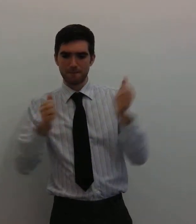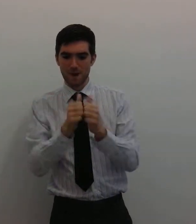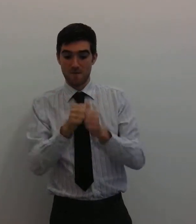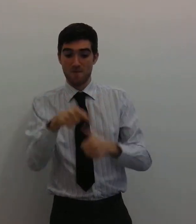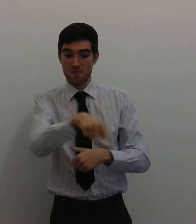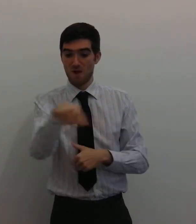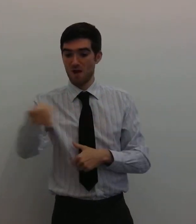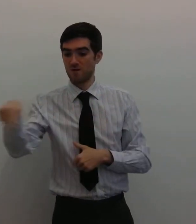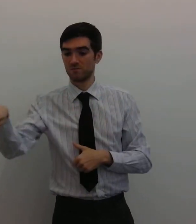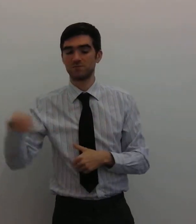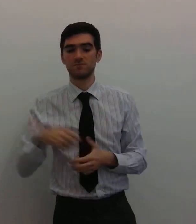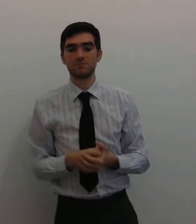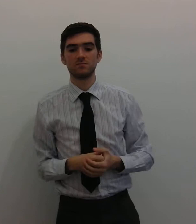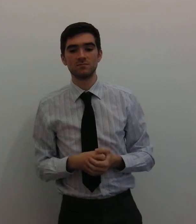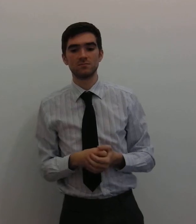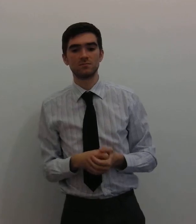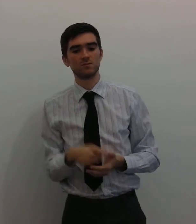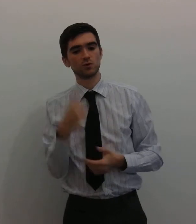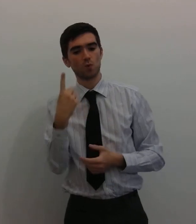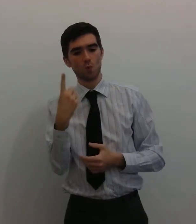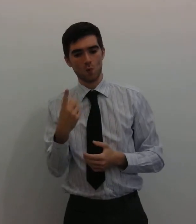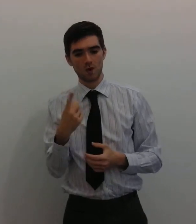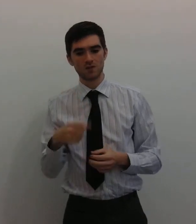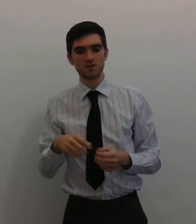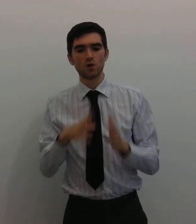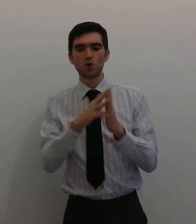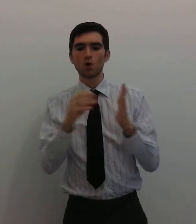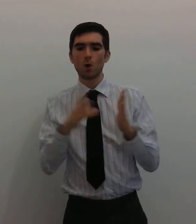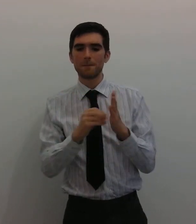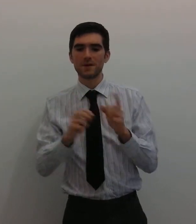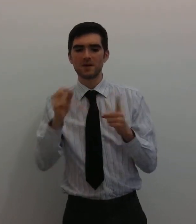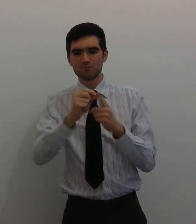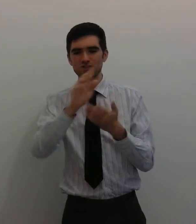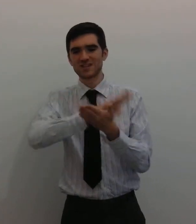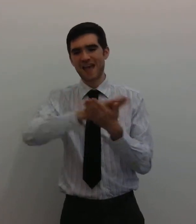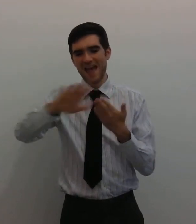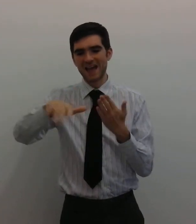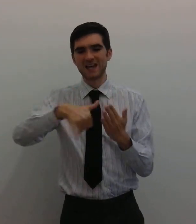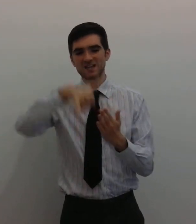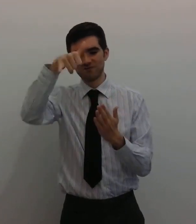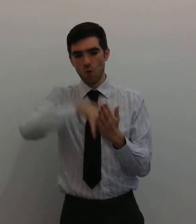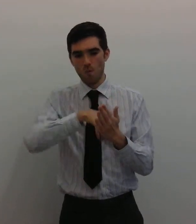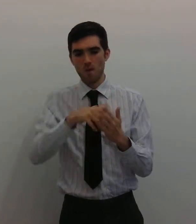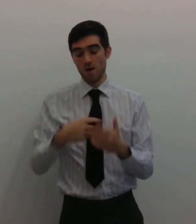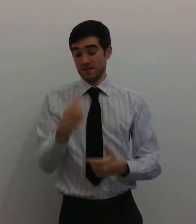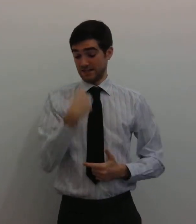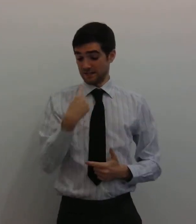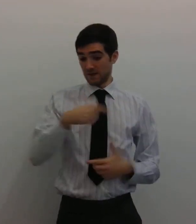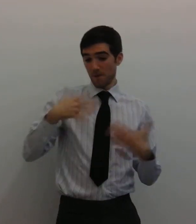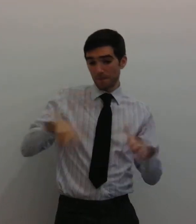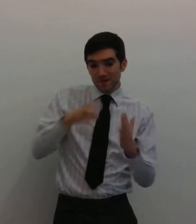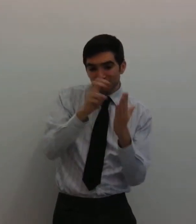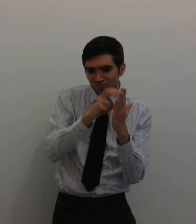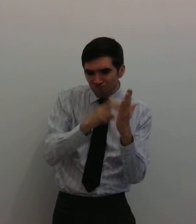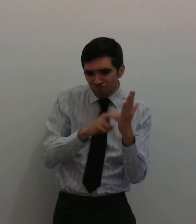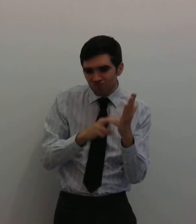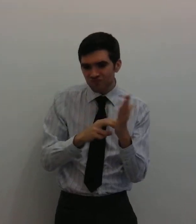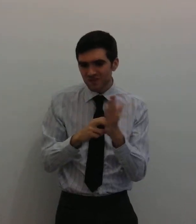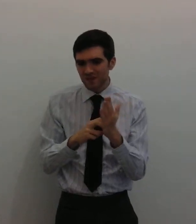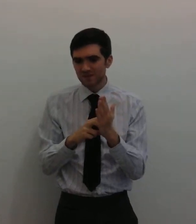One is a copy of the Precedent H form, so a sample that I've completed for you. Attached to that is